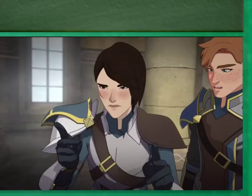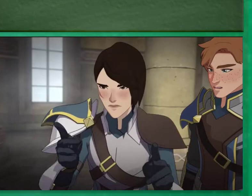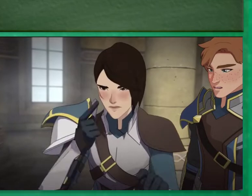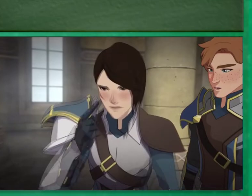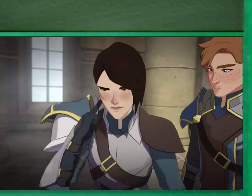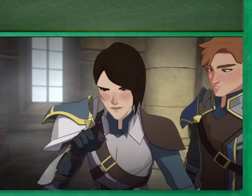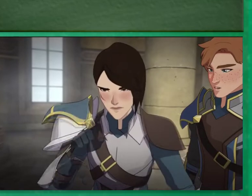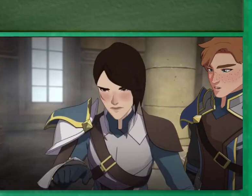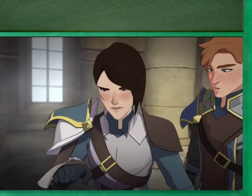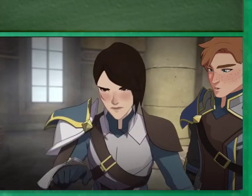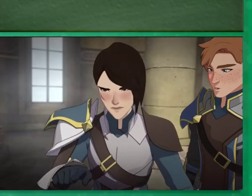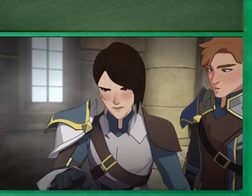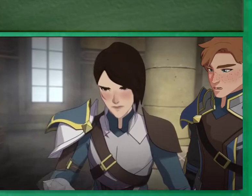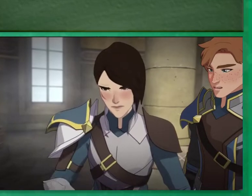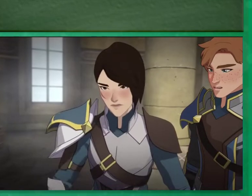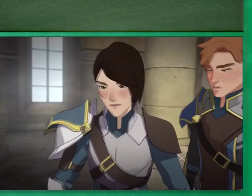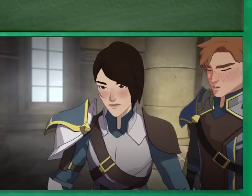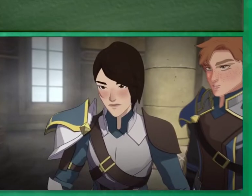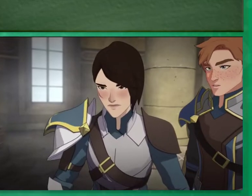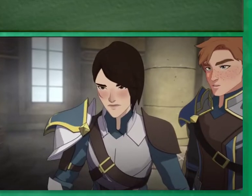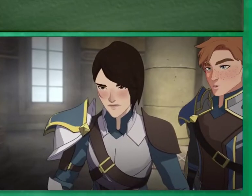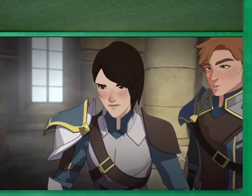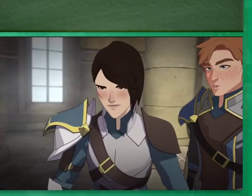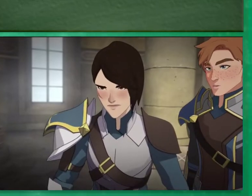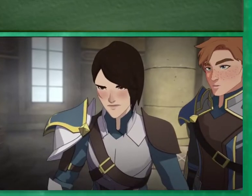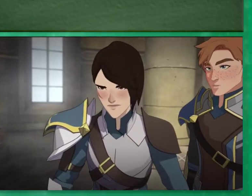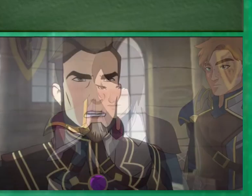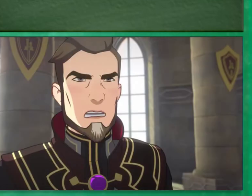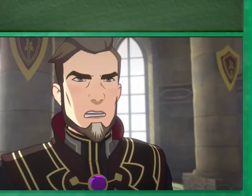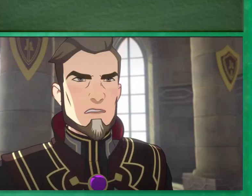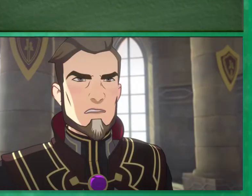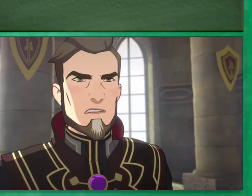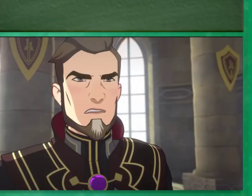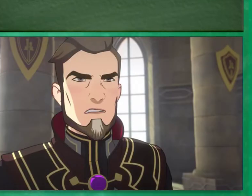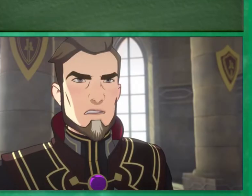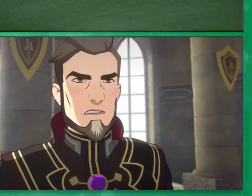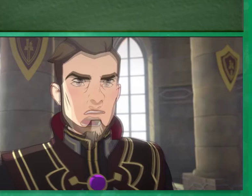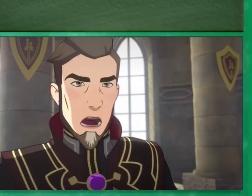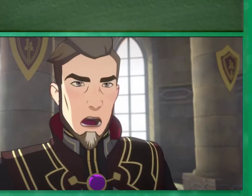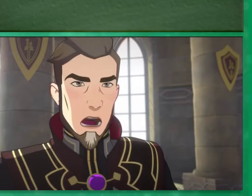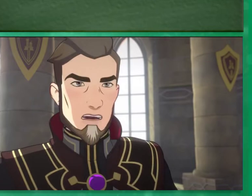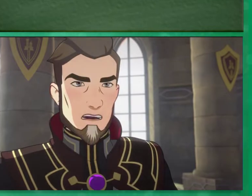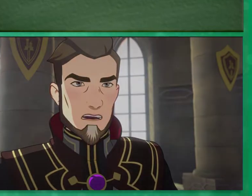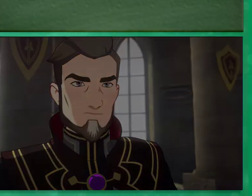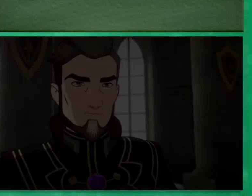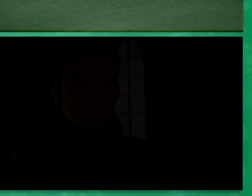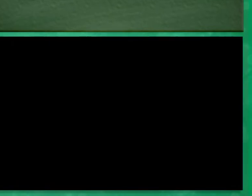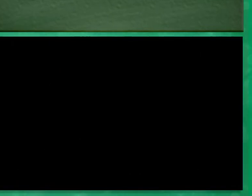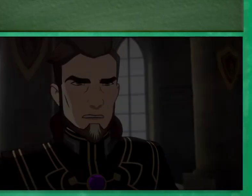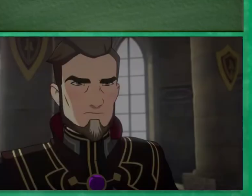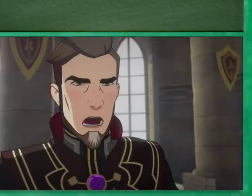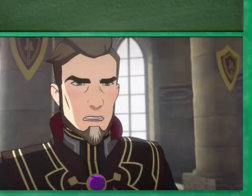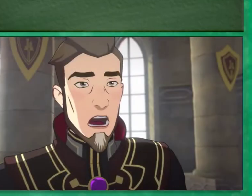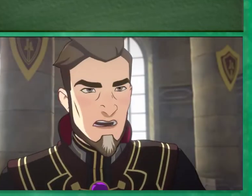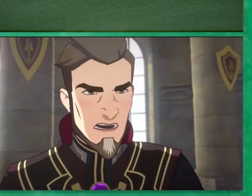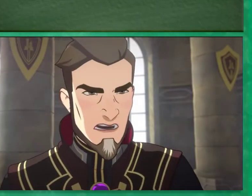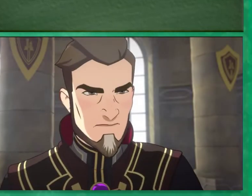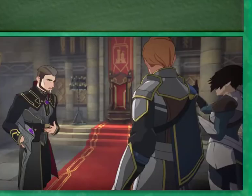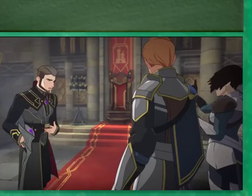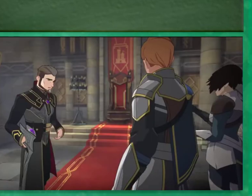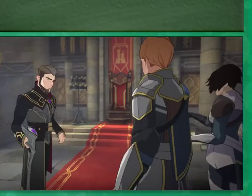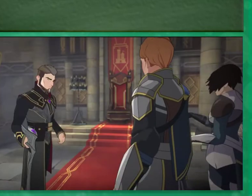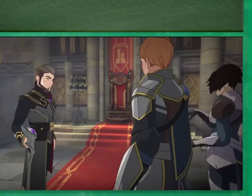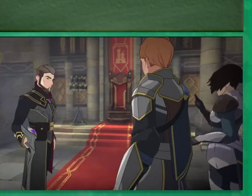Ooh. Opportunity for you. His death breaks my